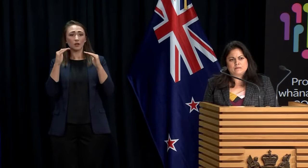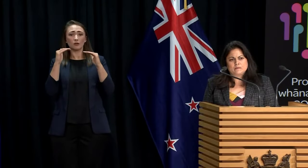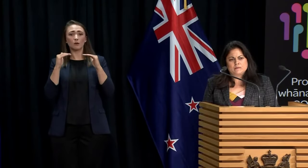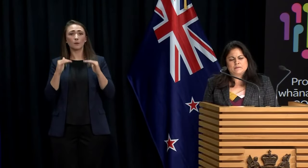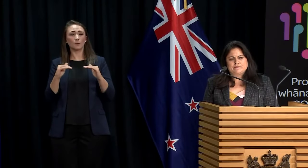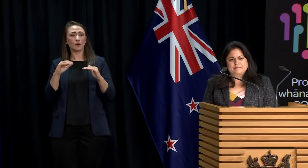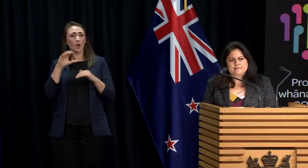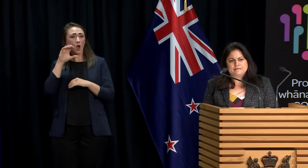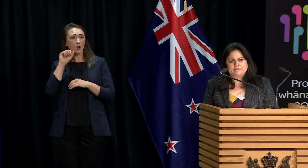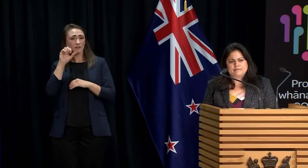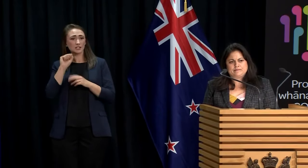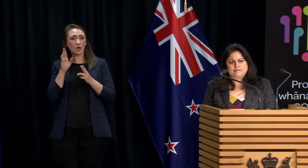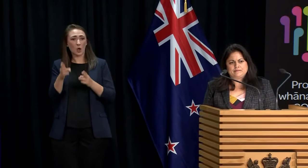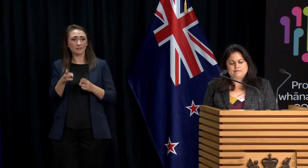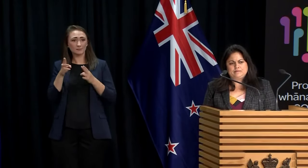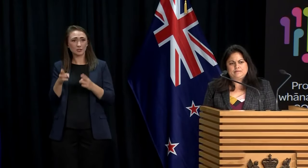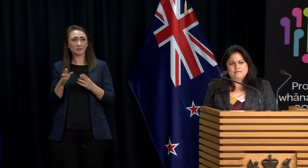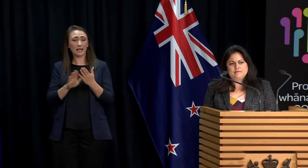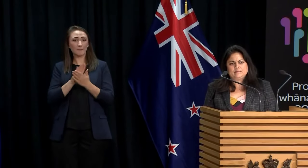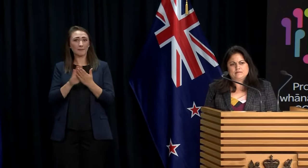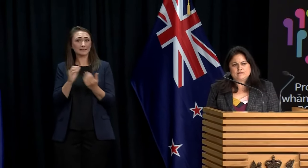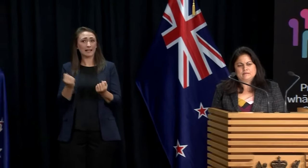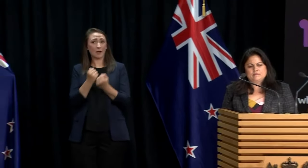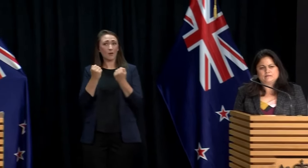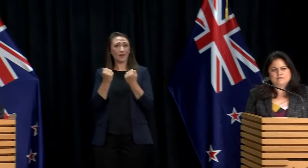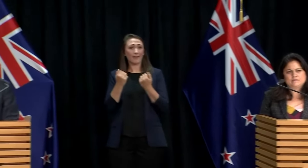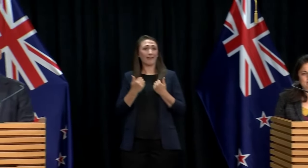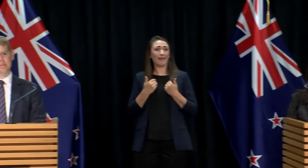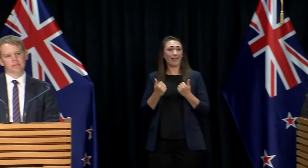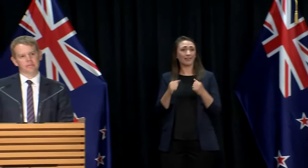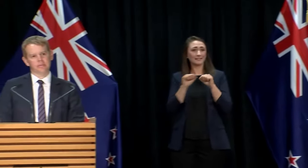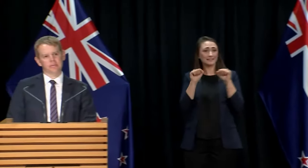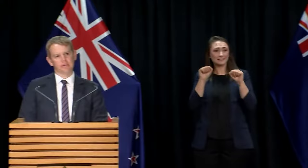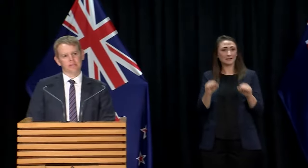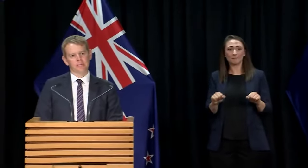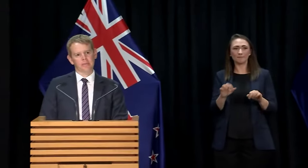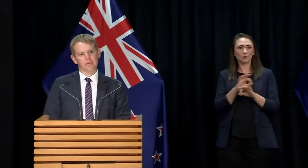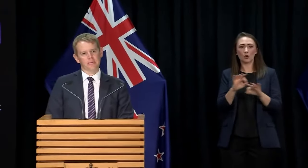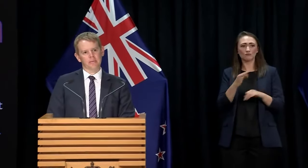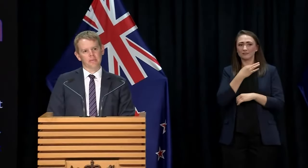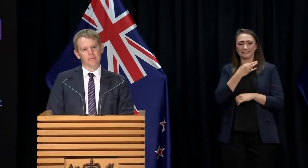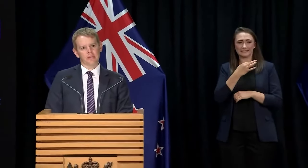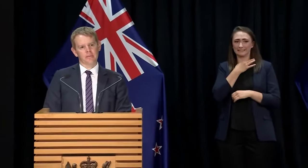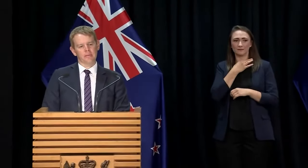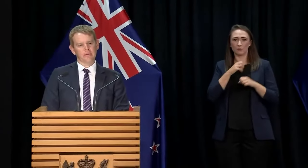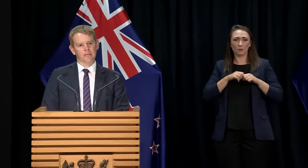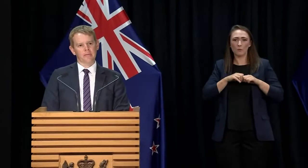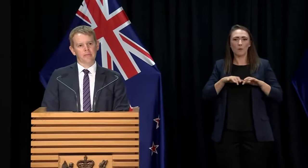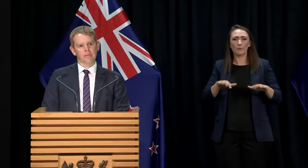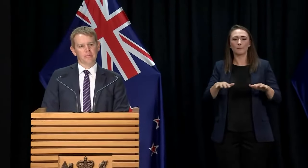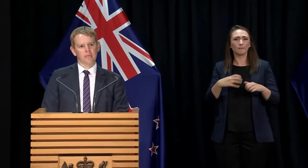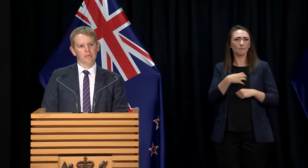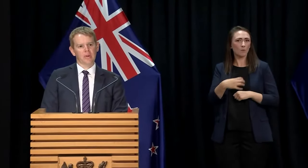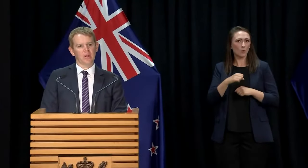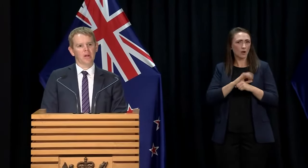right? So at that point, can we start seeing some of those restrictions that are around